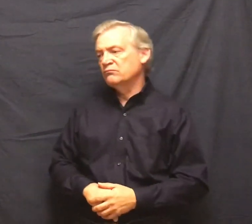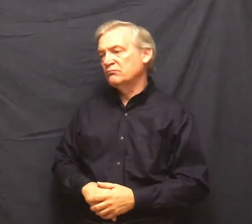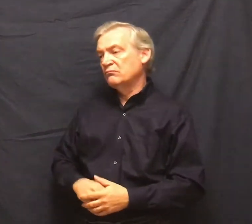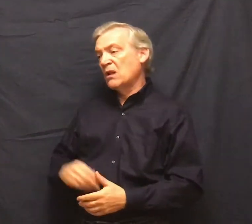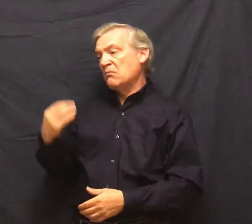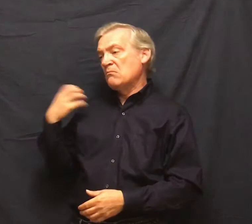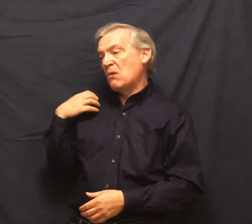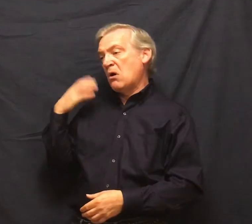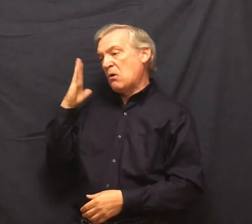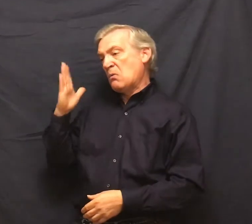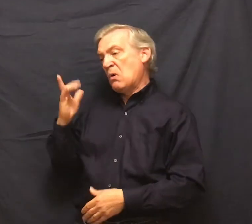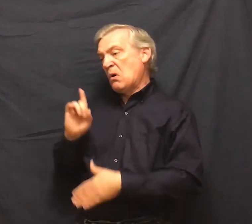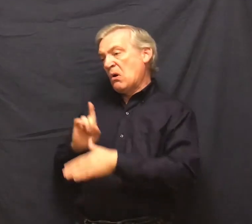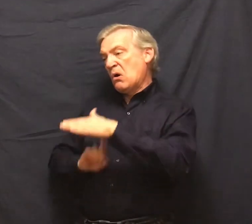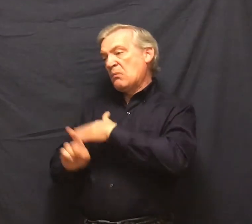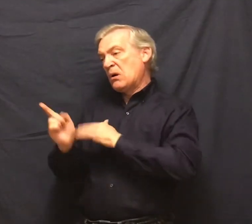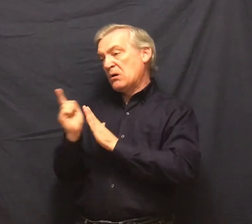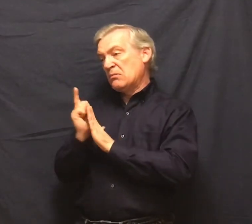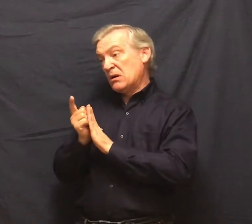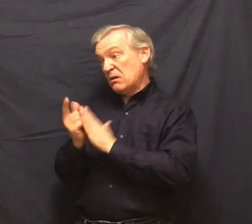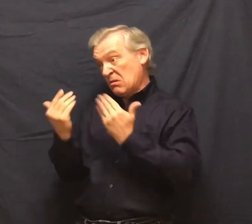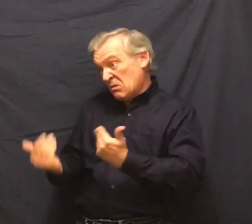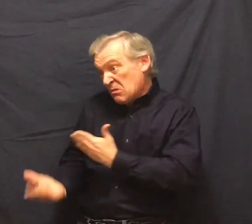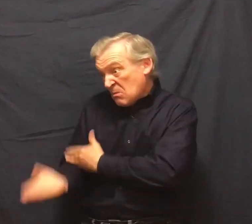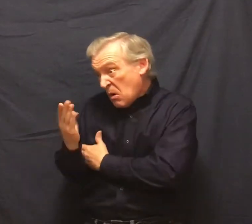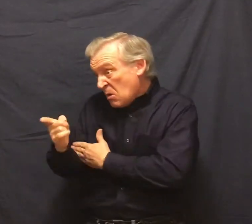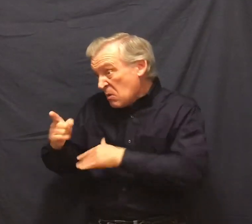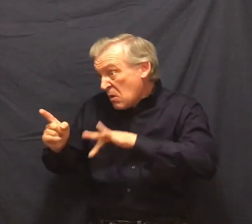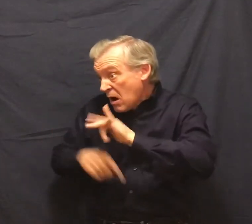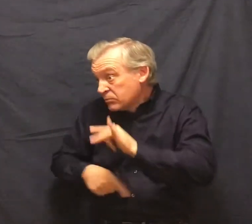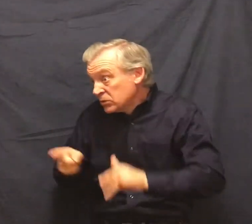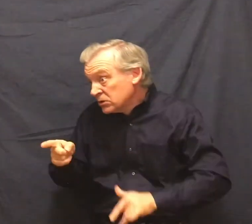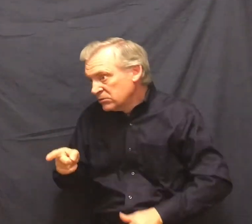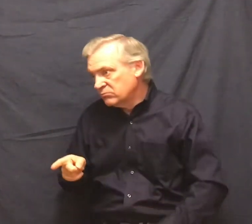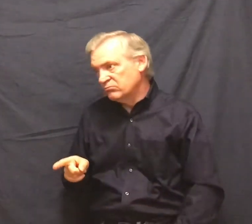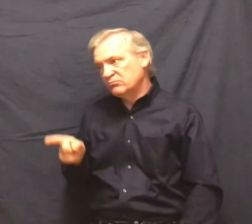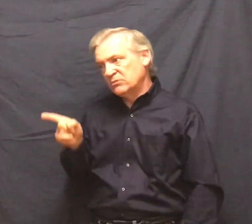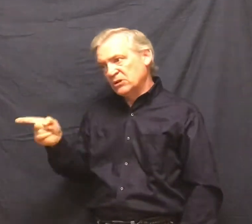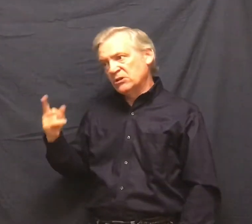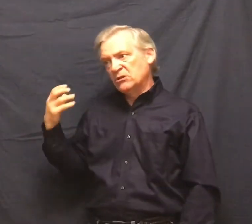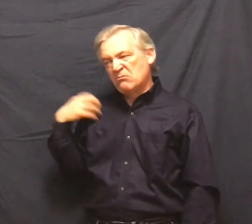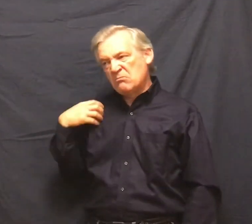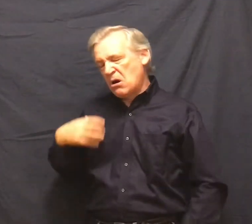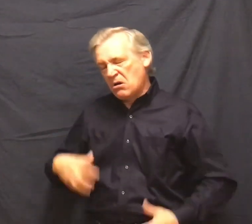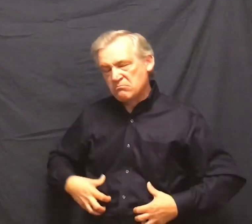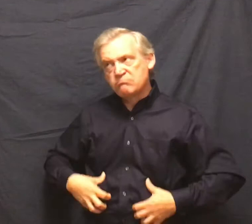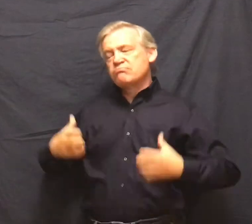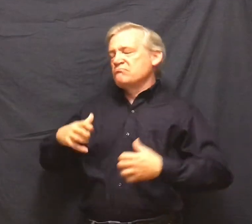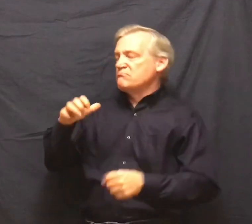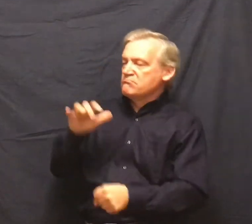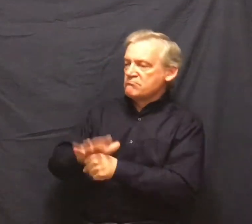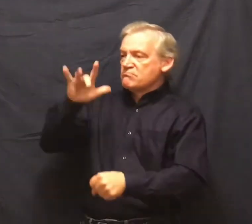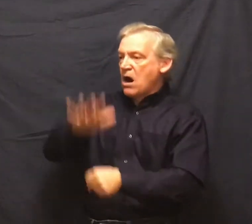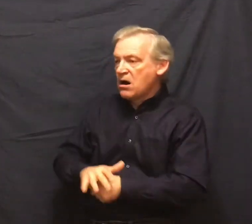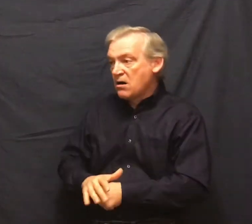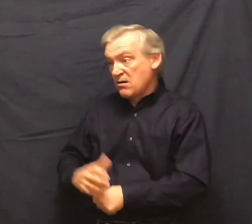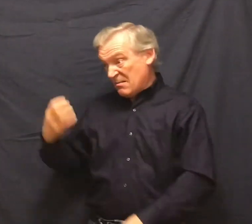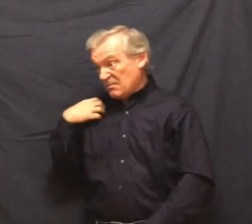was sure burned when you wasn't here this morning. Come right in when we was eating breakfast and says, 'Where the heck's them